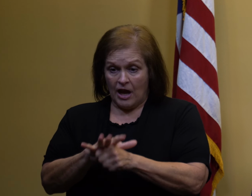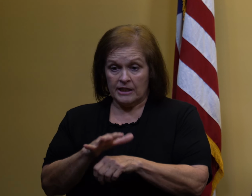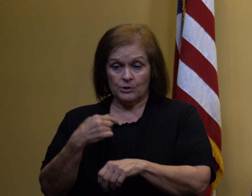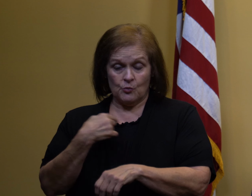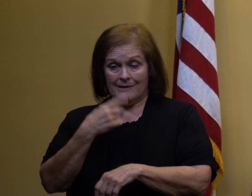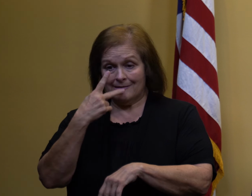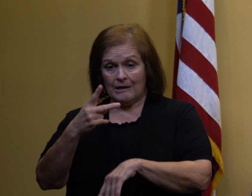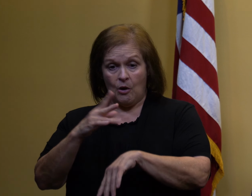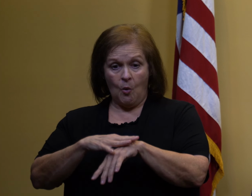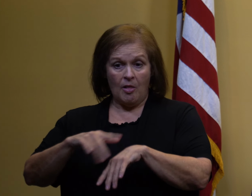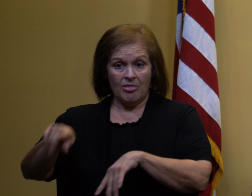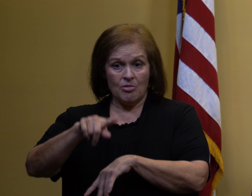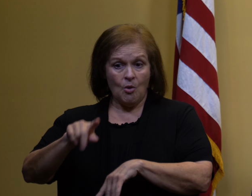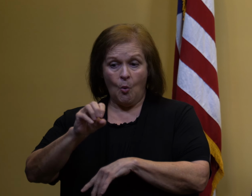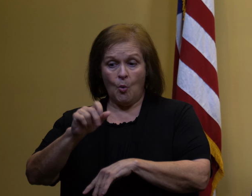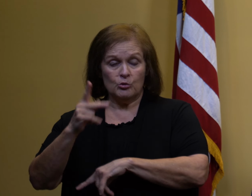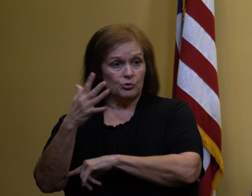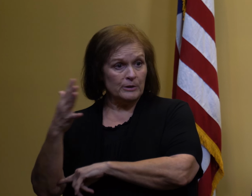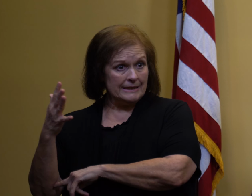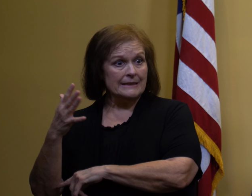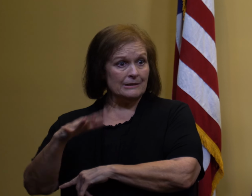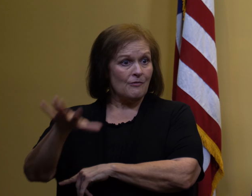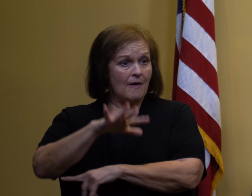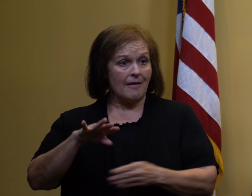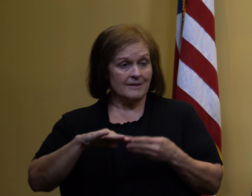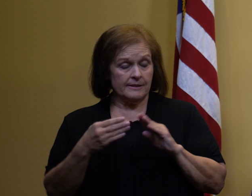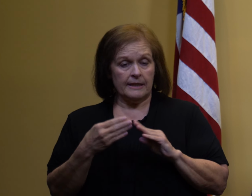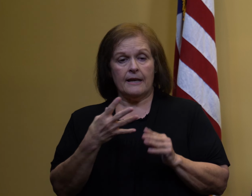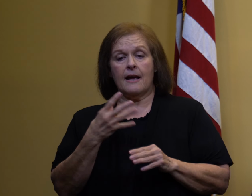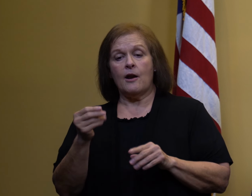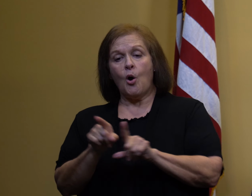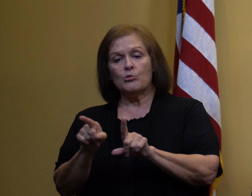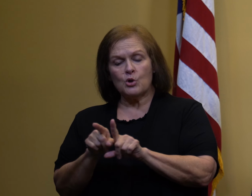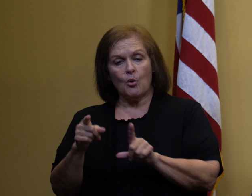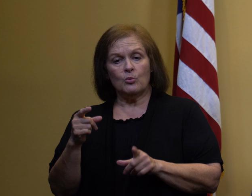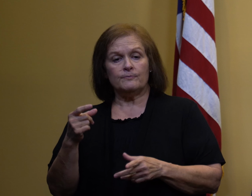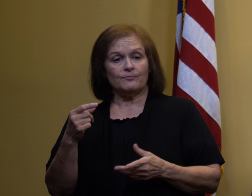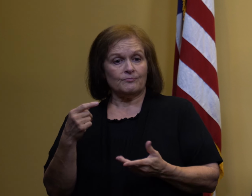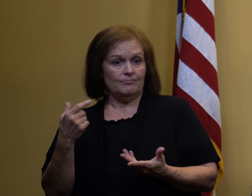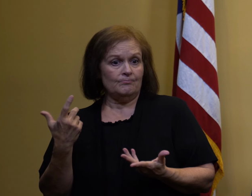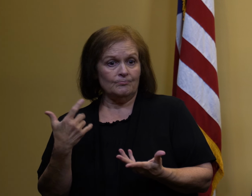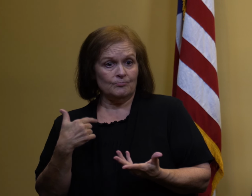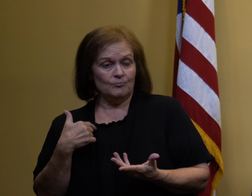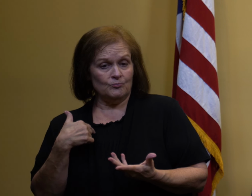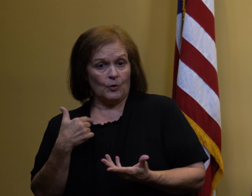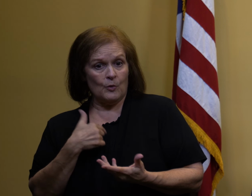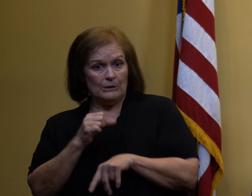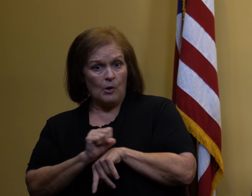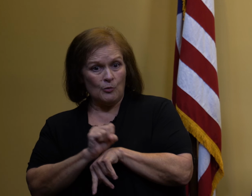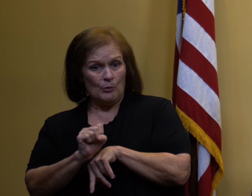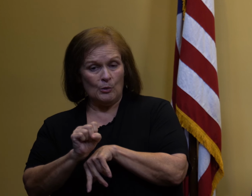hundreds, right, that we have throughout the city of New Orleans, and with us being on the front lines, it